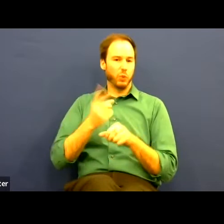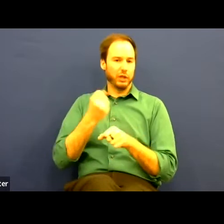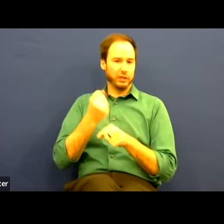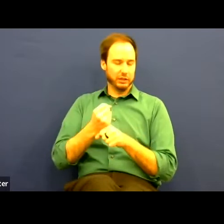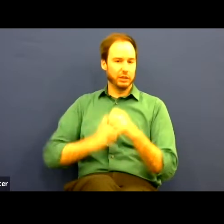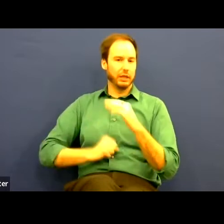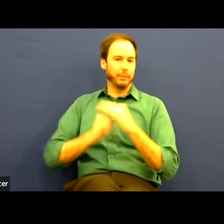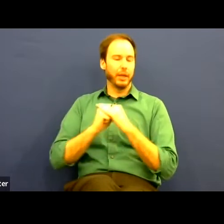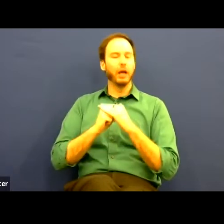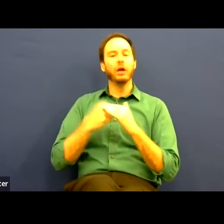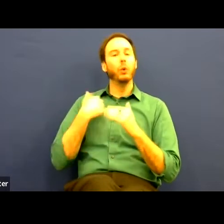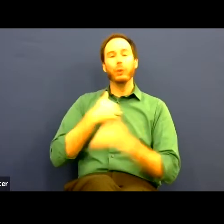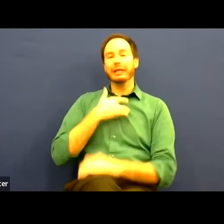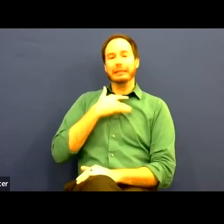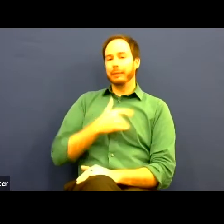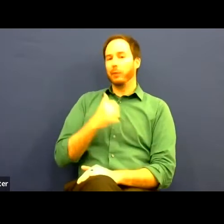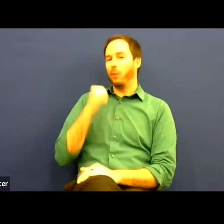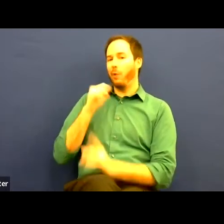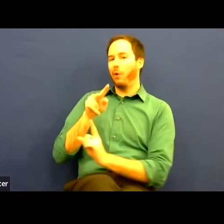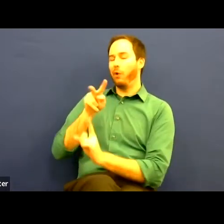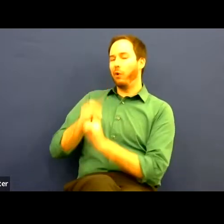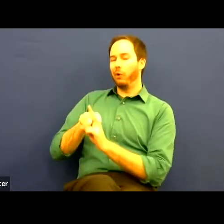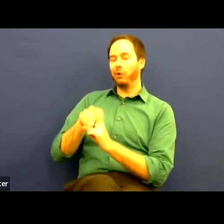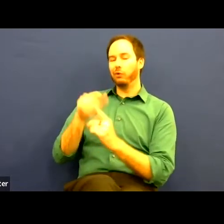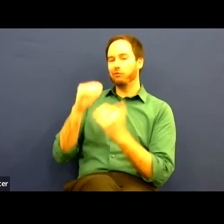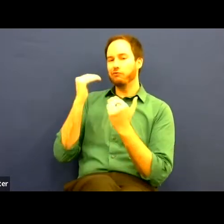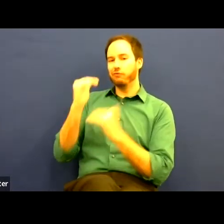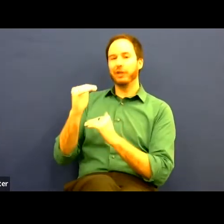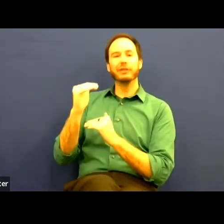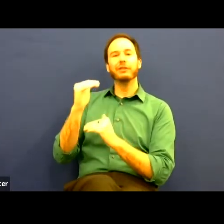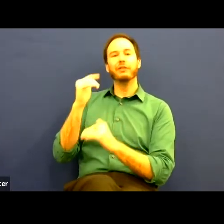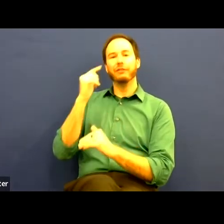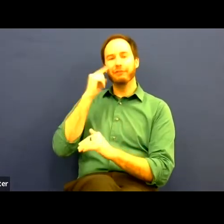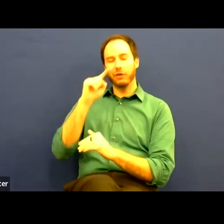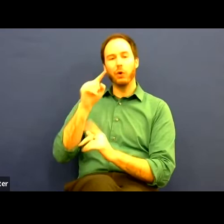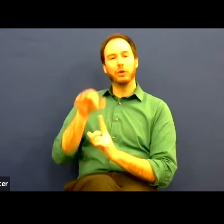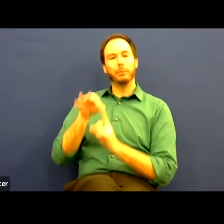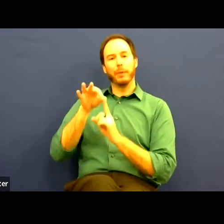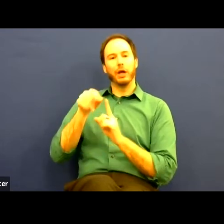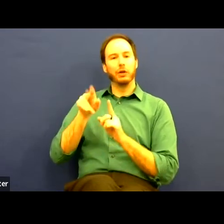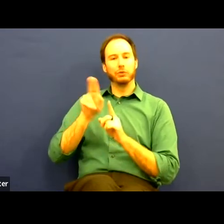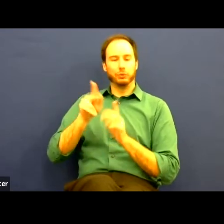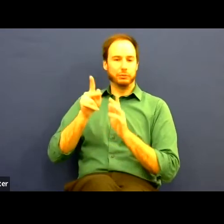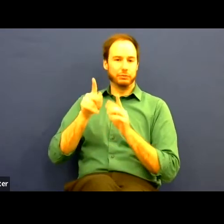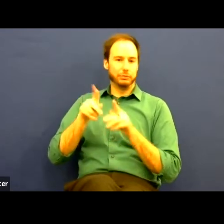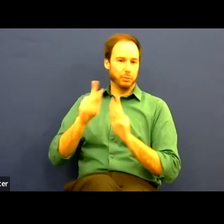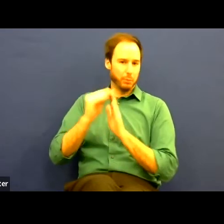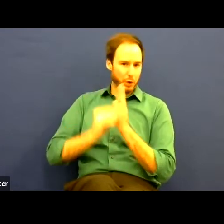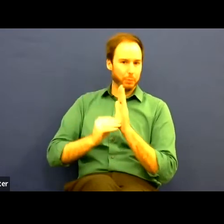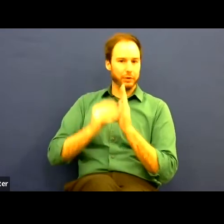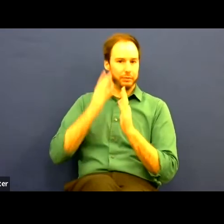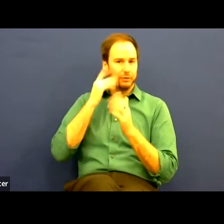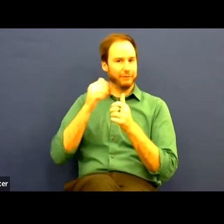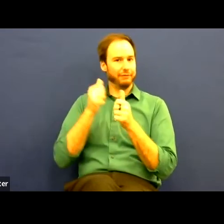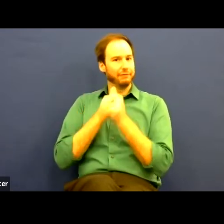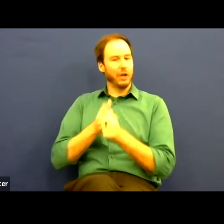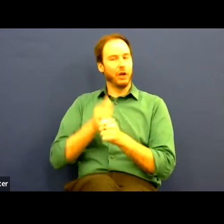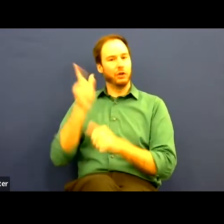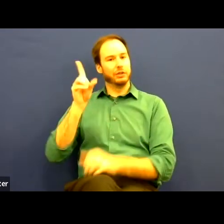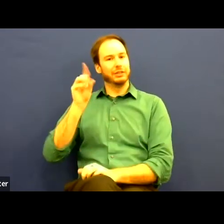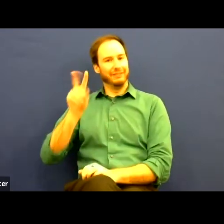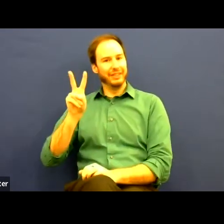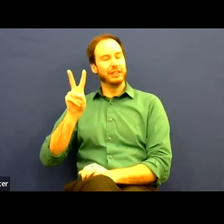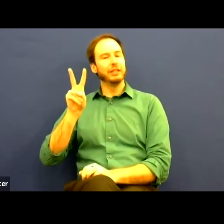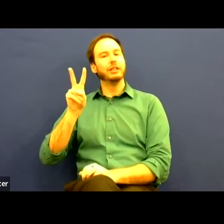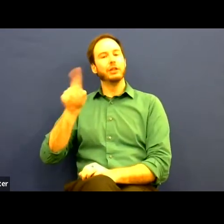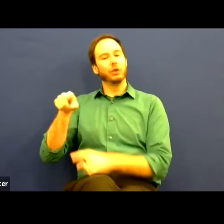We don't typically put this on as a condition on a special use permit because again, under Department of Motor Vehicle